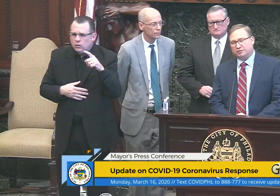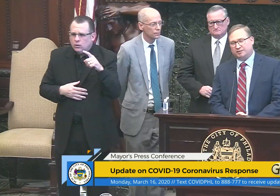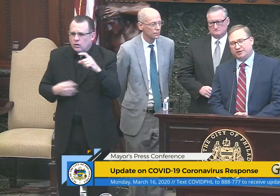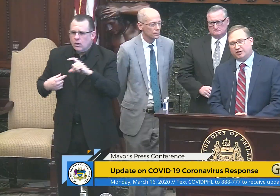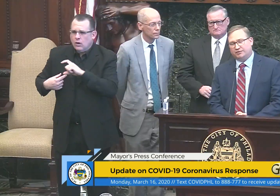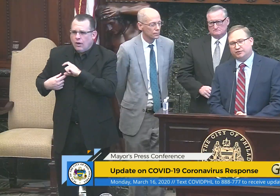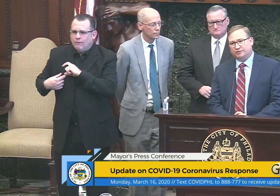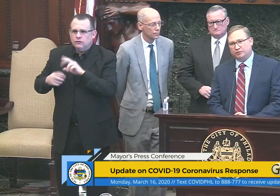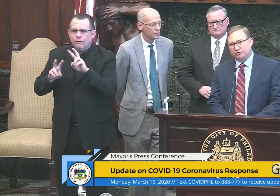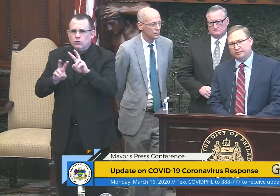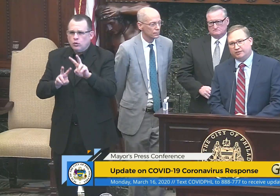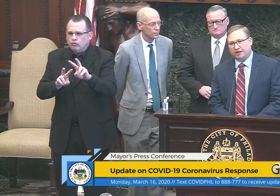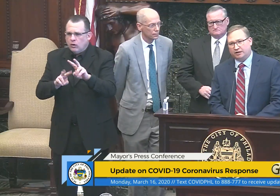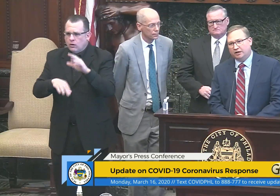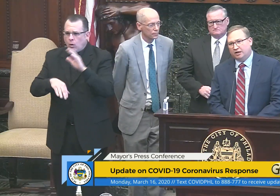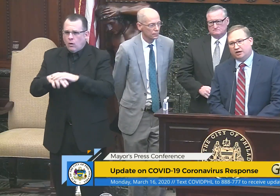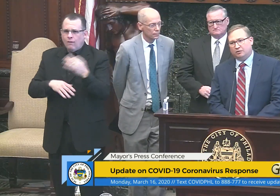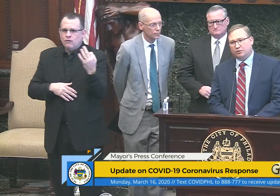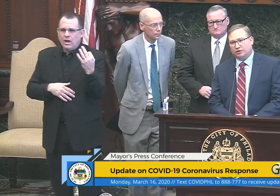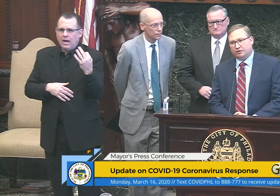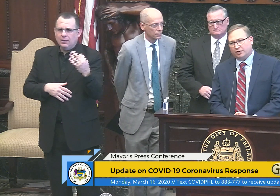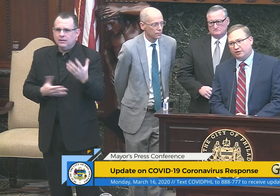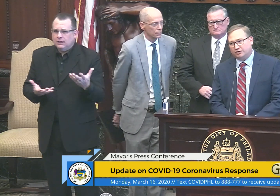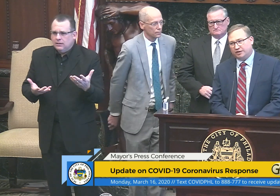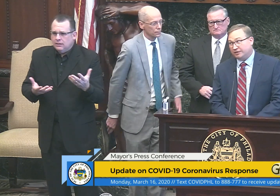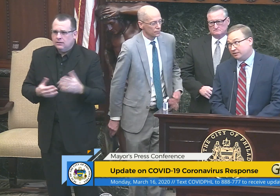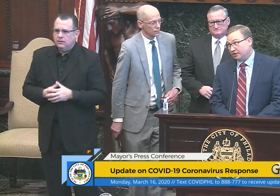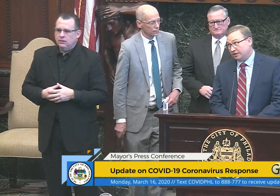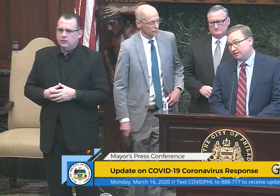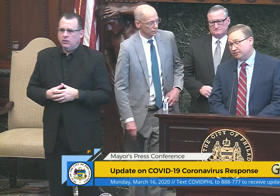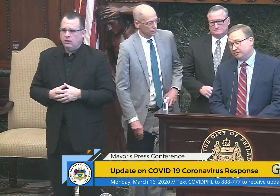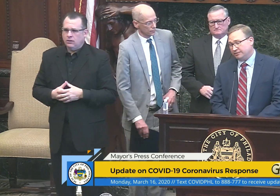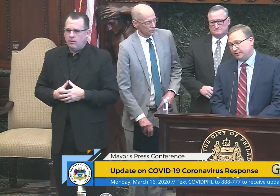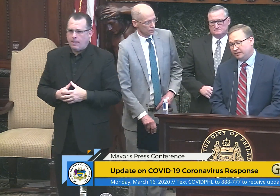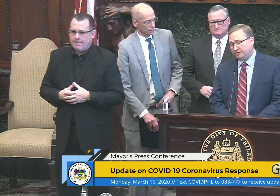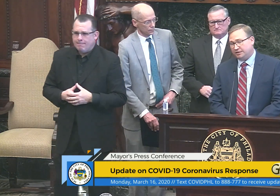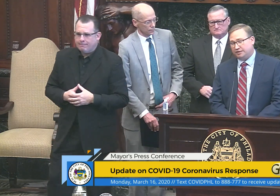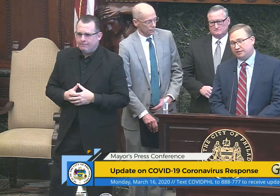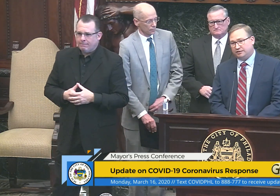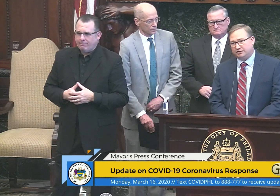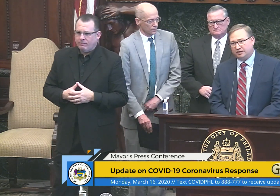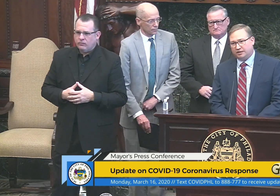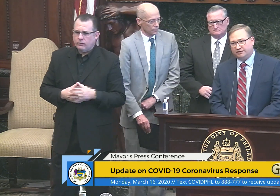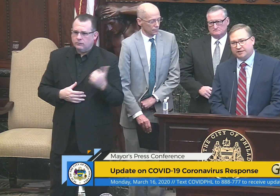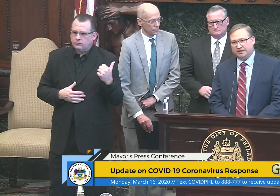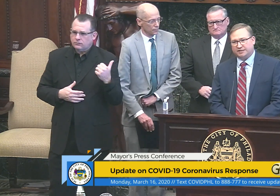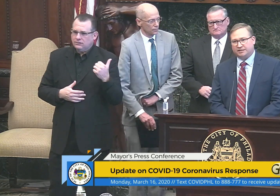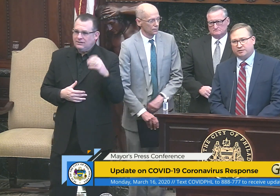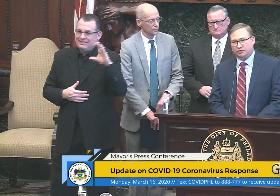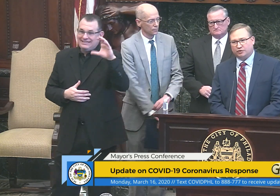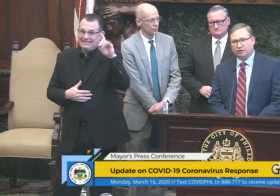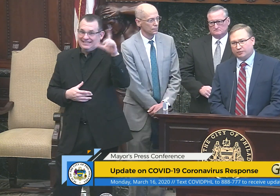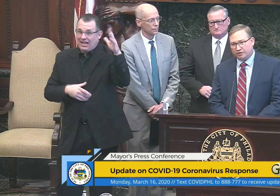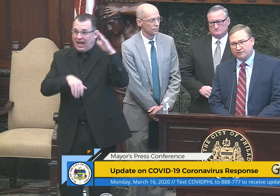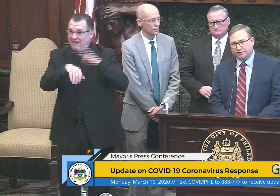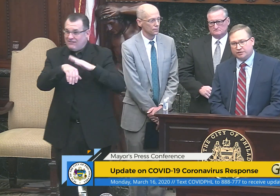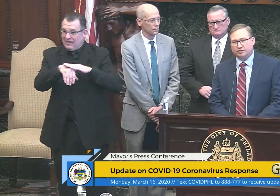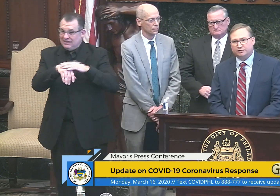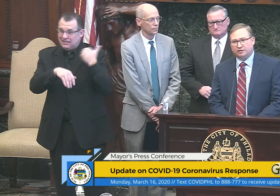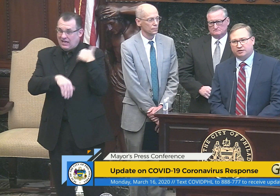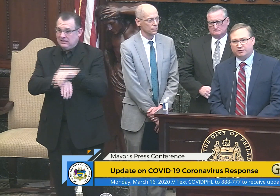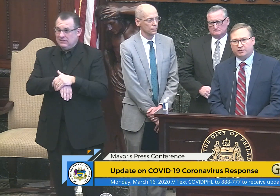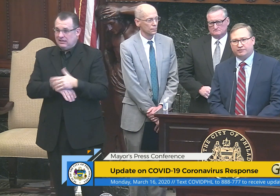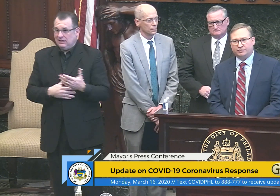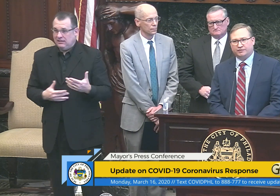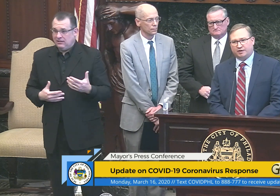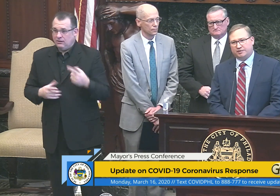The question was about the officer's funeral for Friday. We are given the CDC's advice last night, we're in ongoing